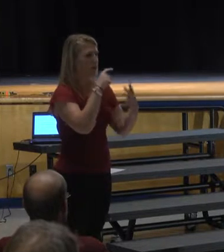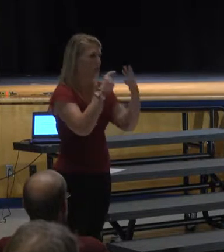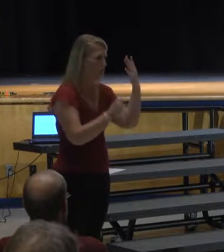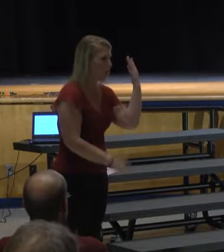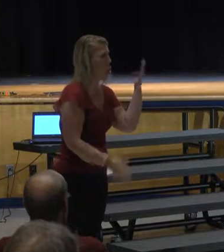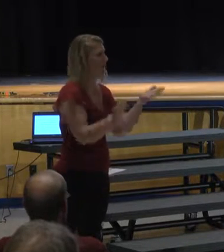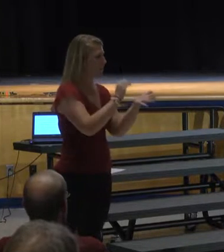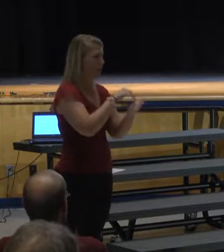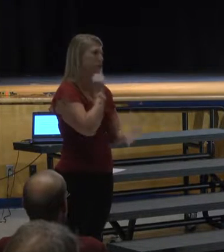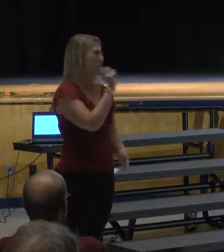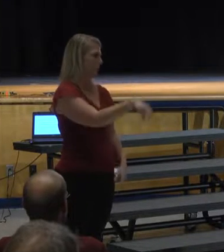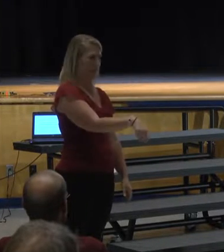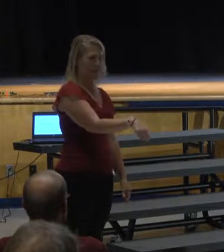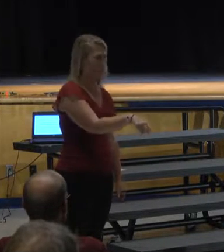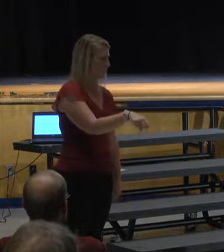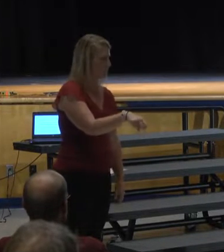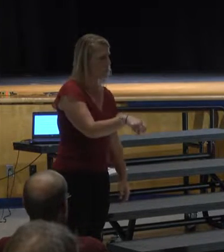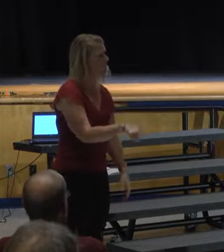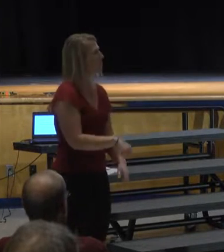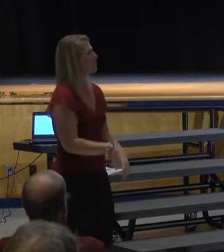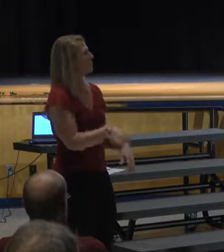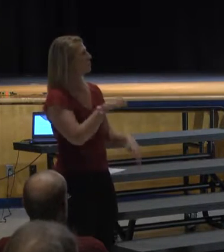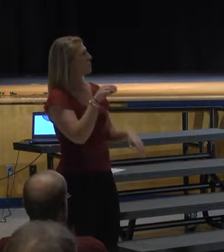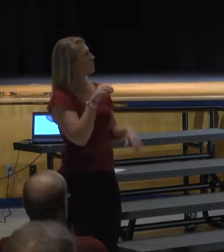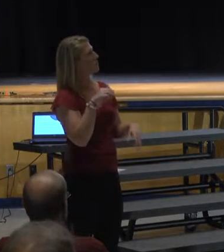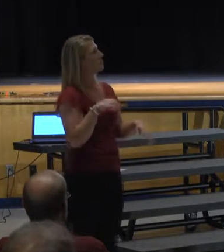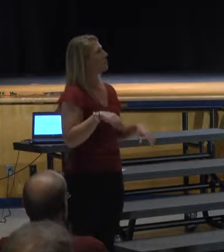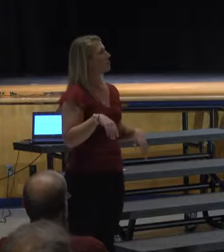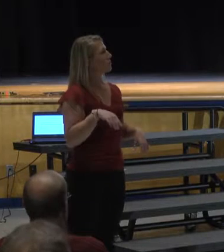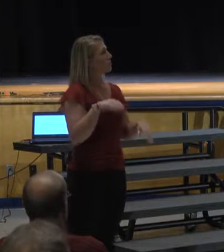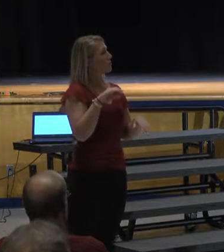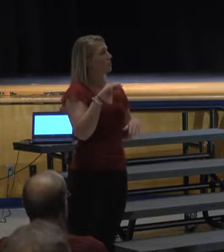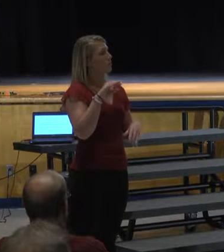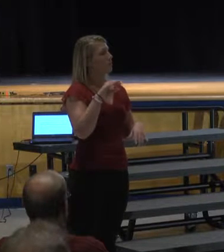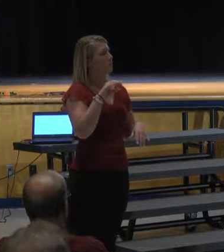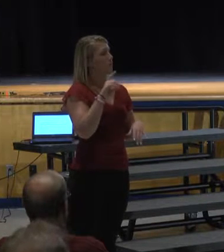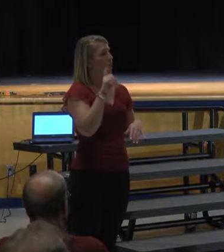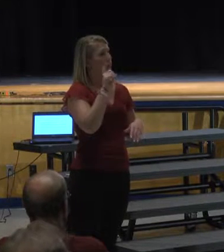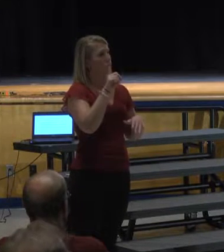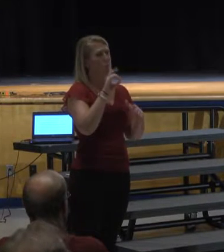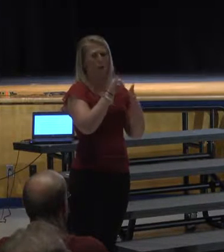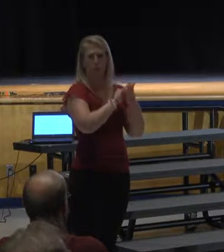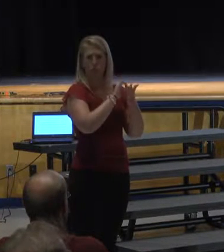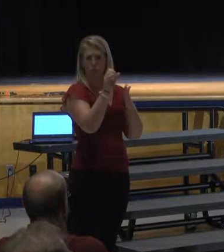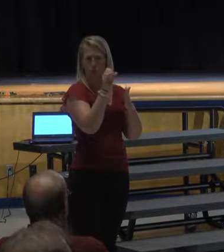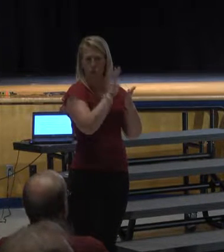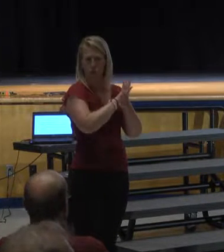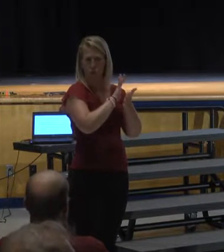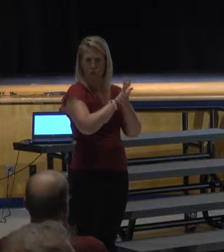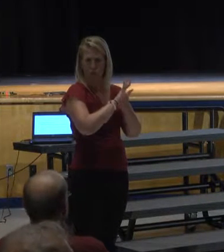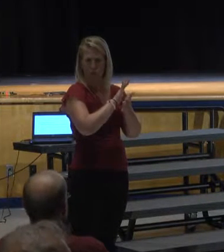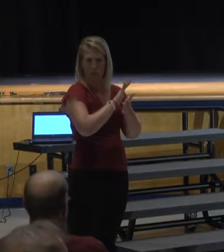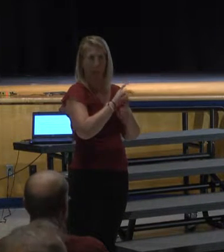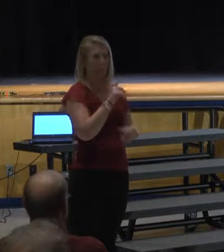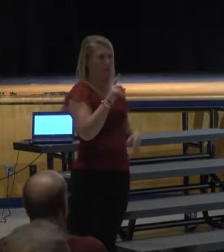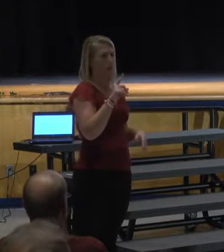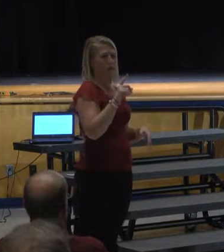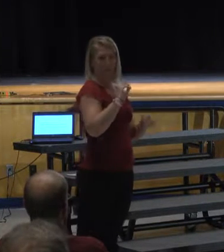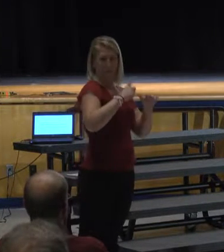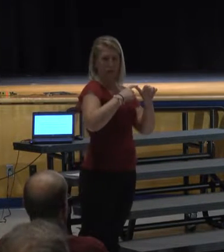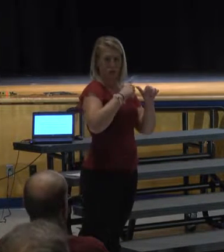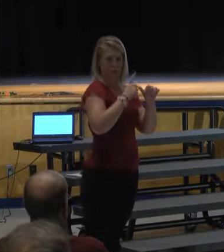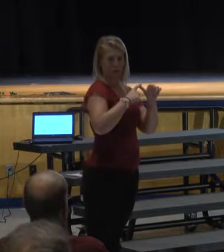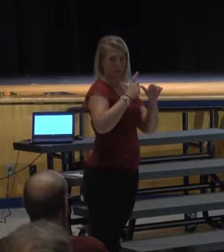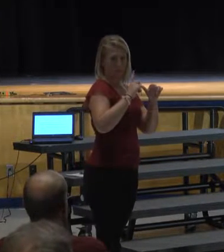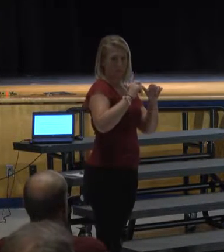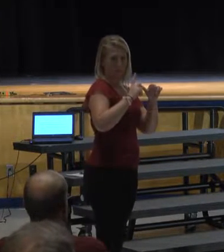one school initially. It's usually the first New York school that you listed on your FAFSA. You can go in and make TAP changes,